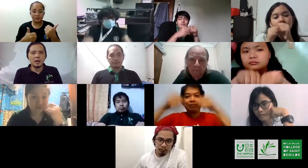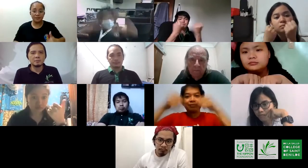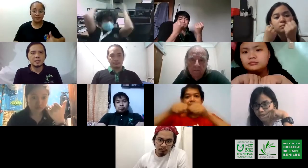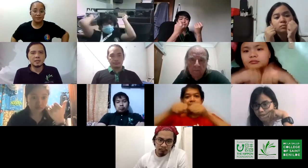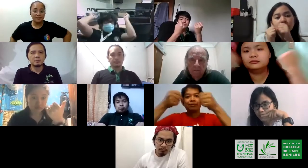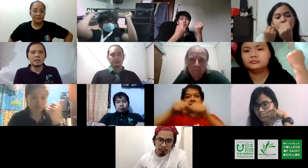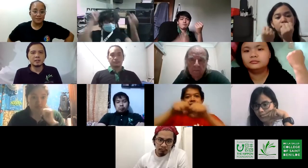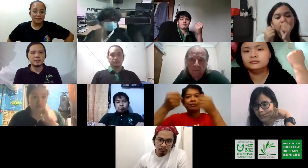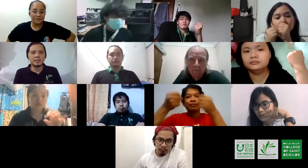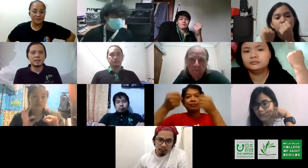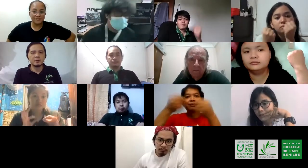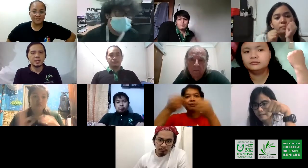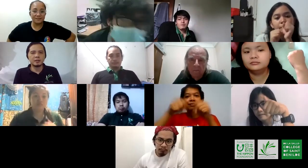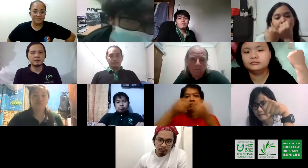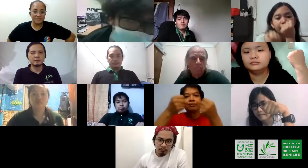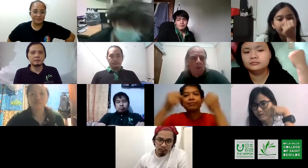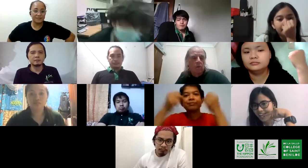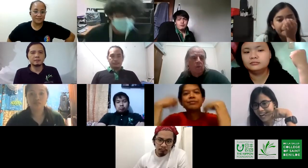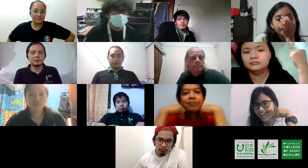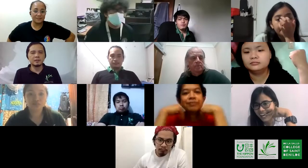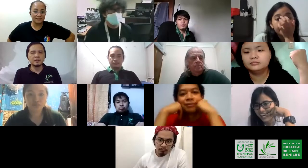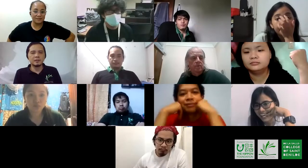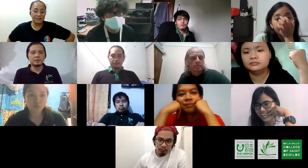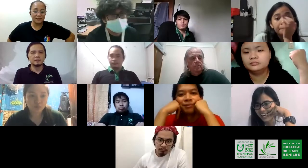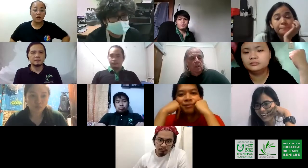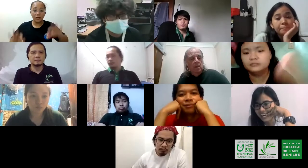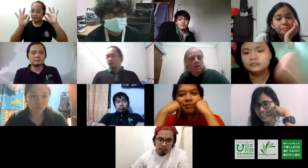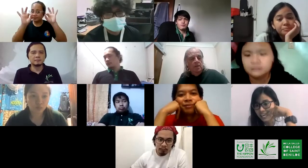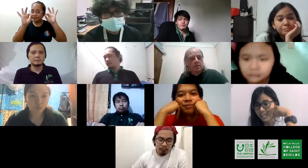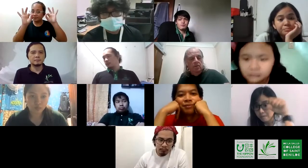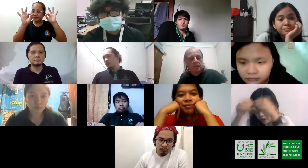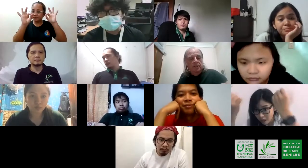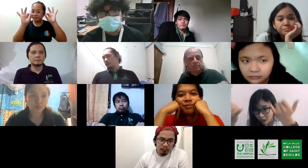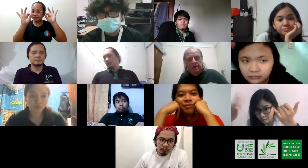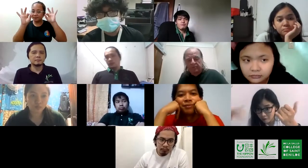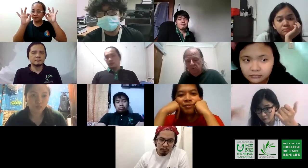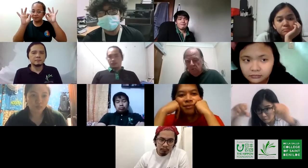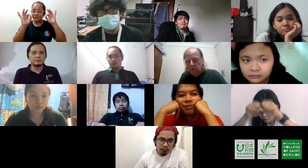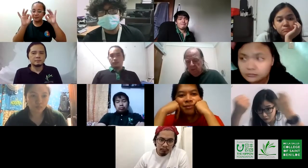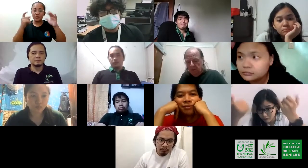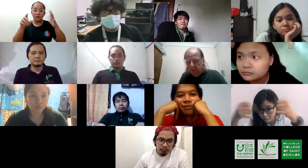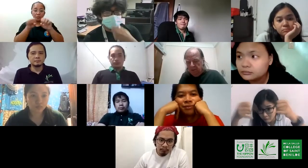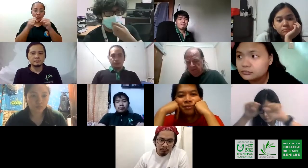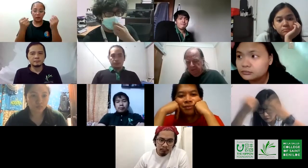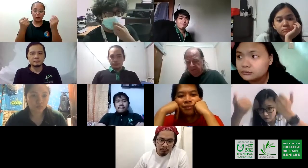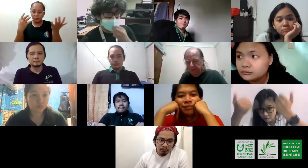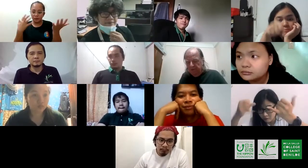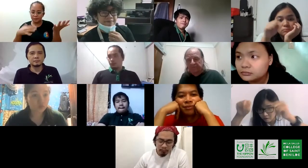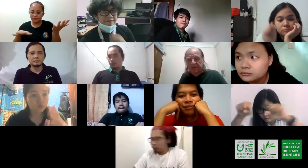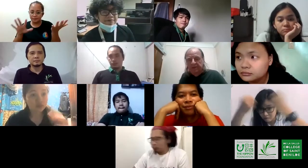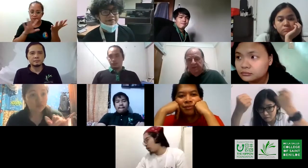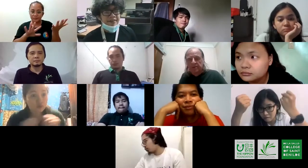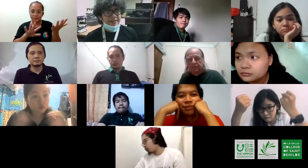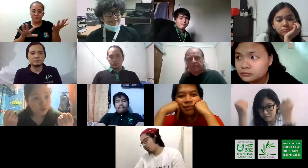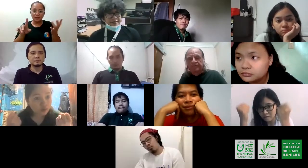I'm seeing break. Let's take a break. Okay, all right. So let's break for till 2:15, 3:15